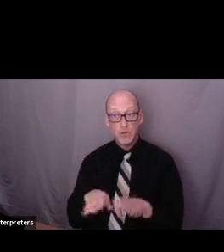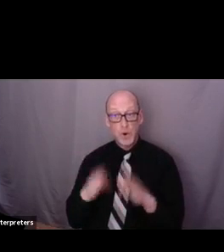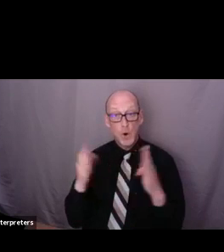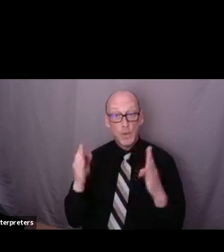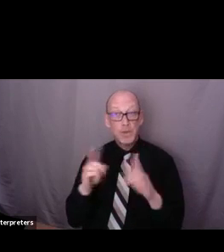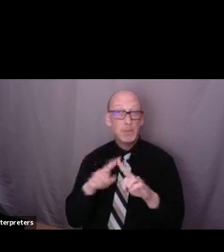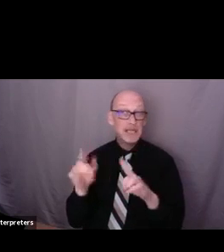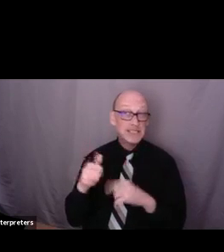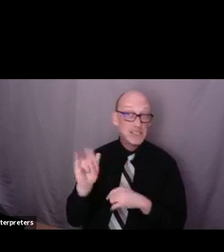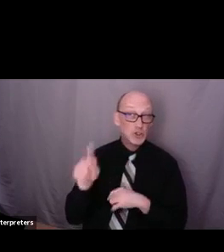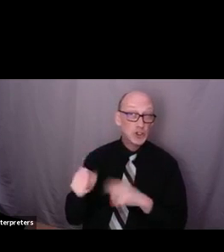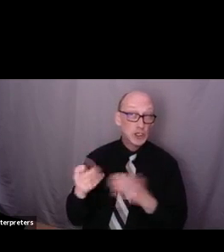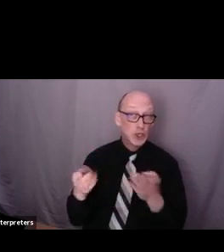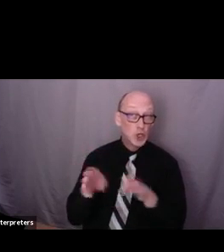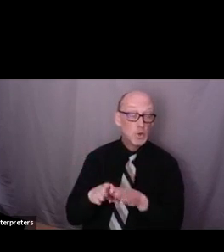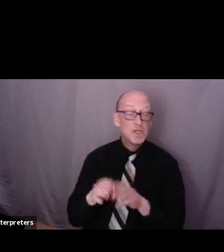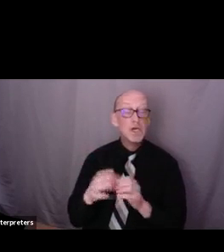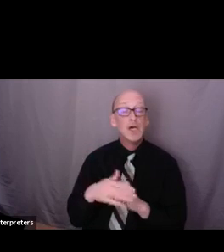closed, we